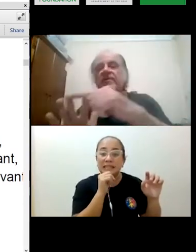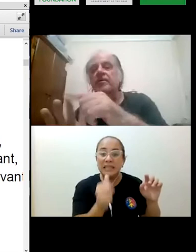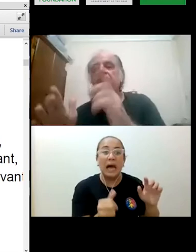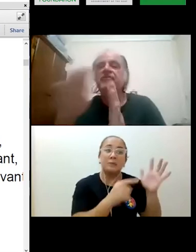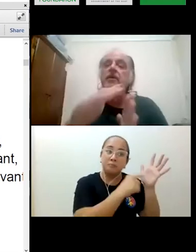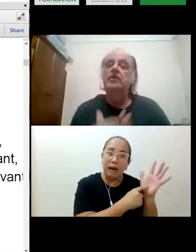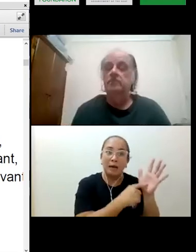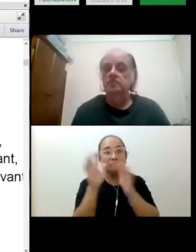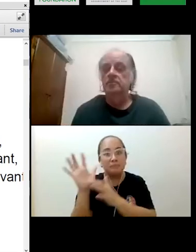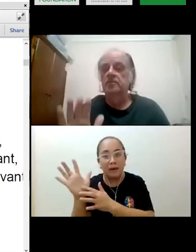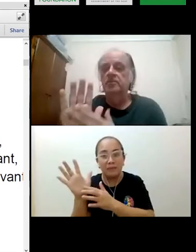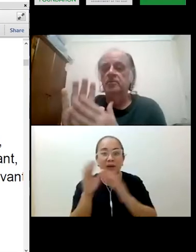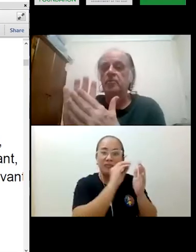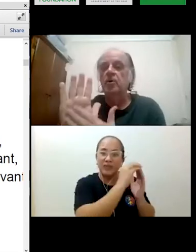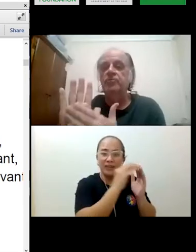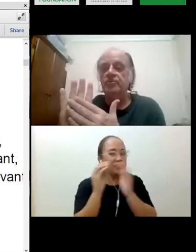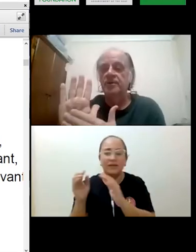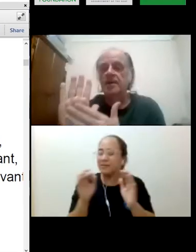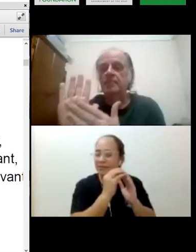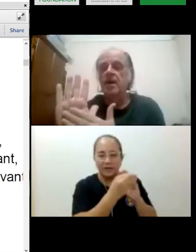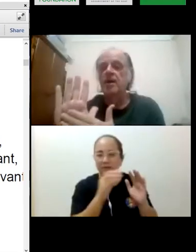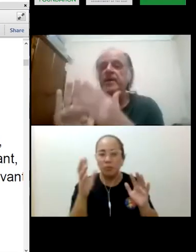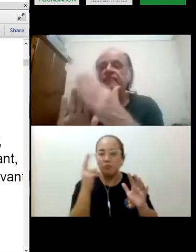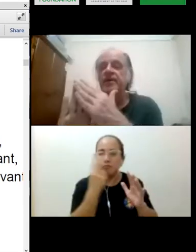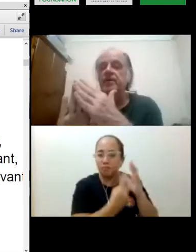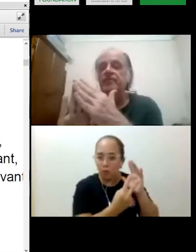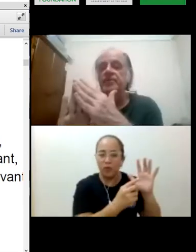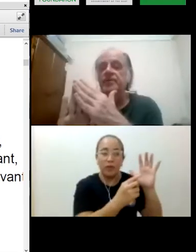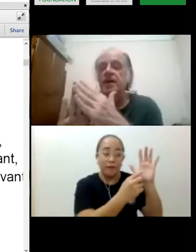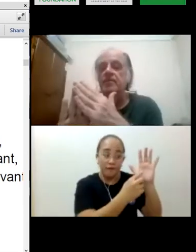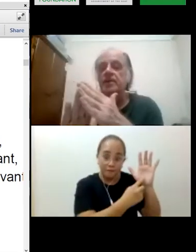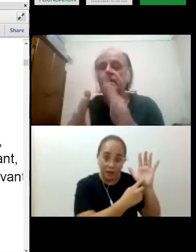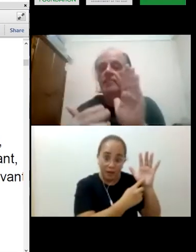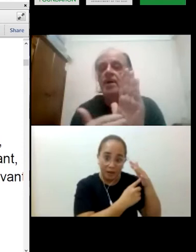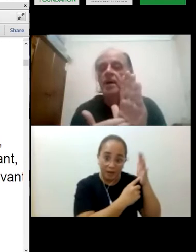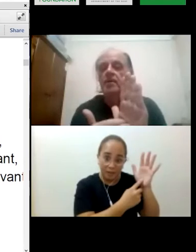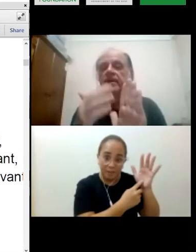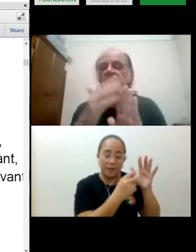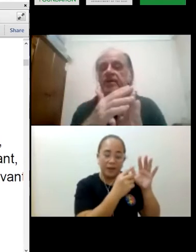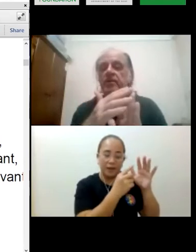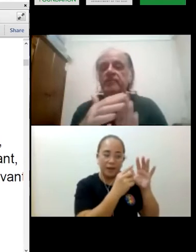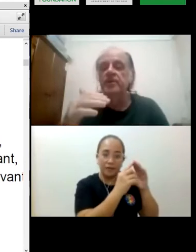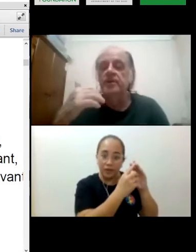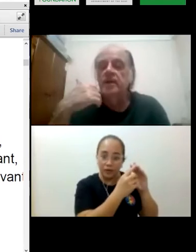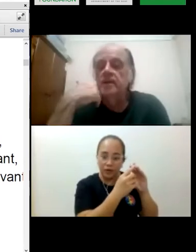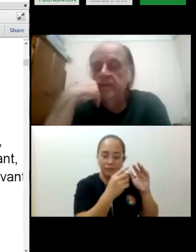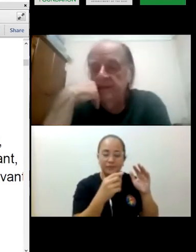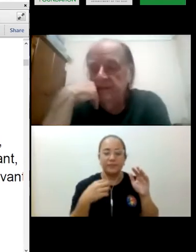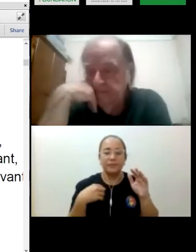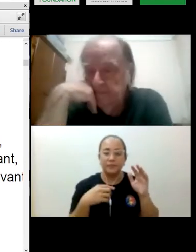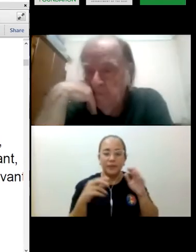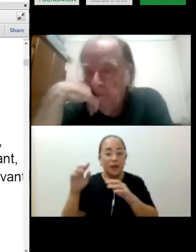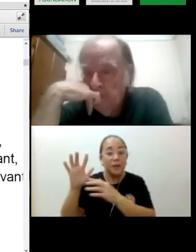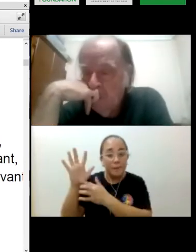palm, finger, finger. Do both. Palm and finger for the dominant, palm and finger for the